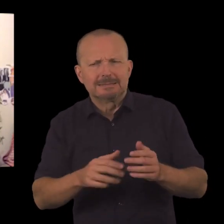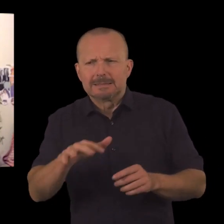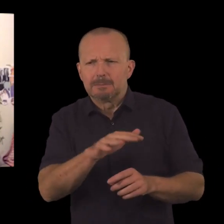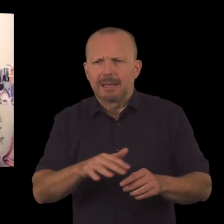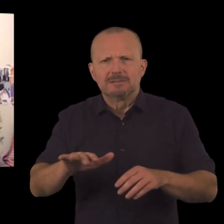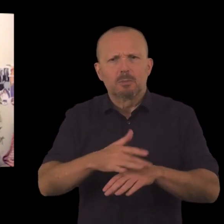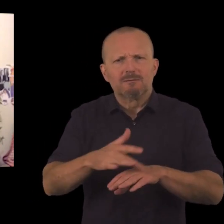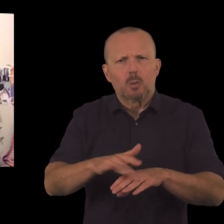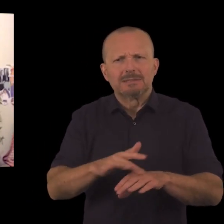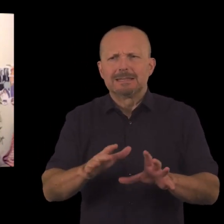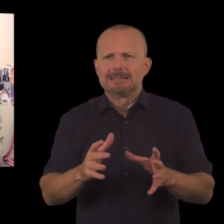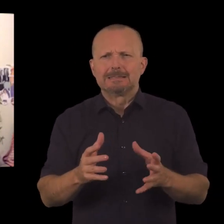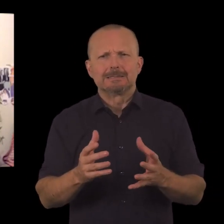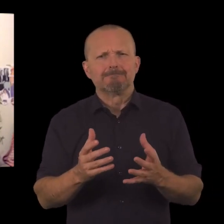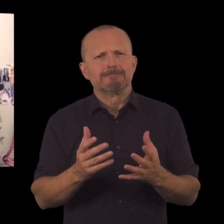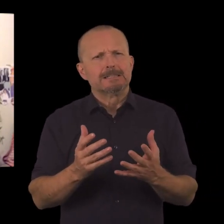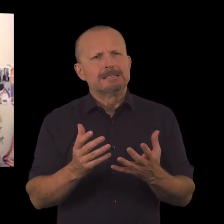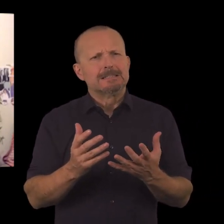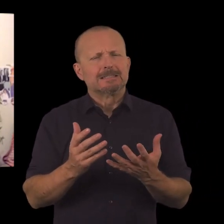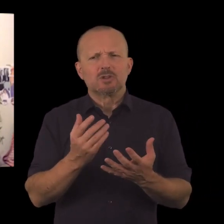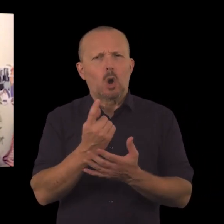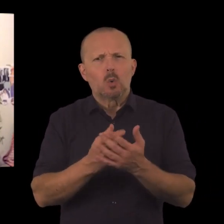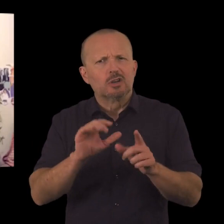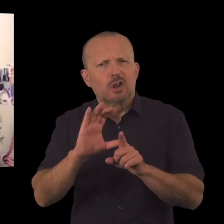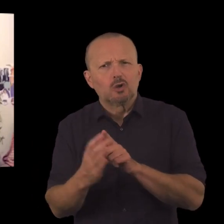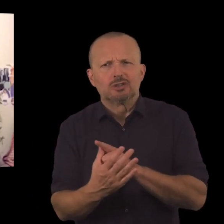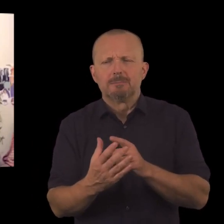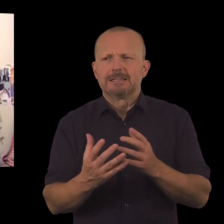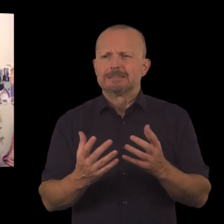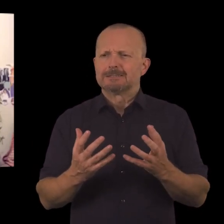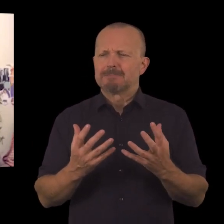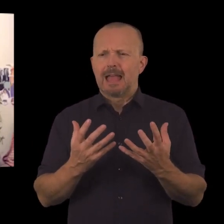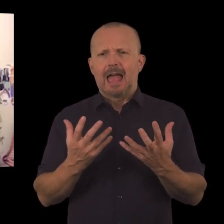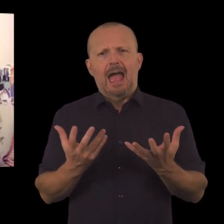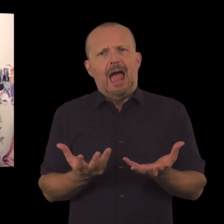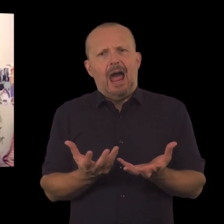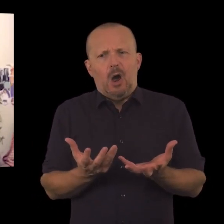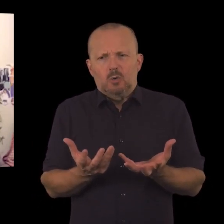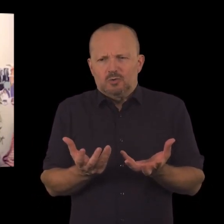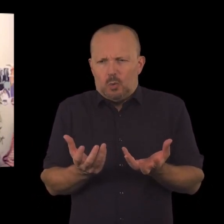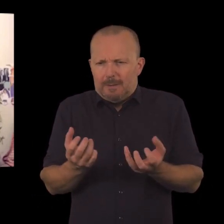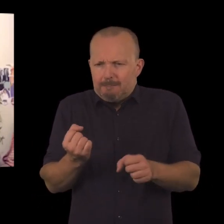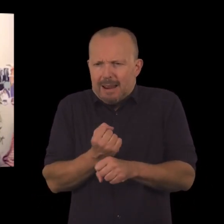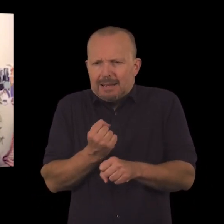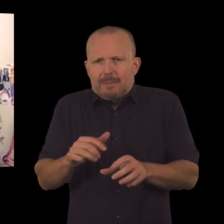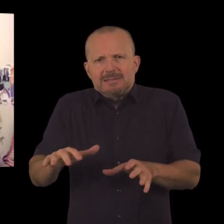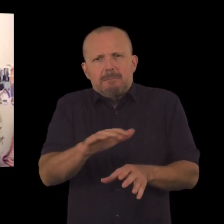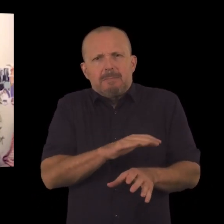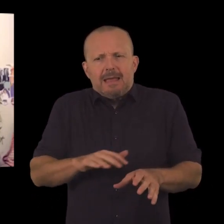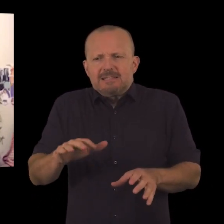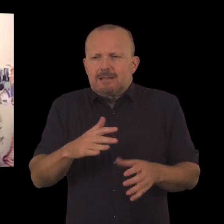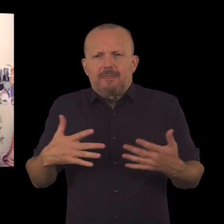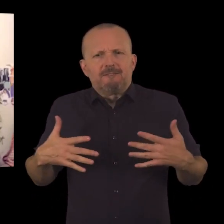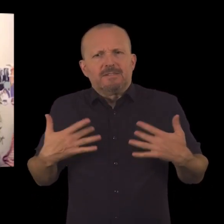performative, it's not just like the cultural aspects of it, but it is how do we hold